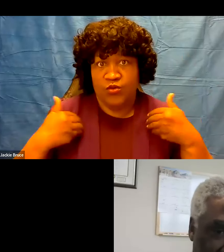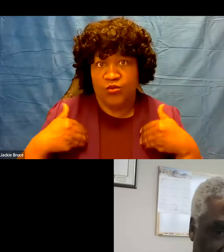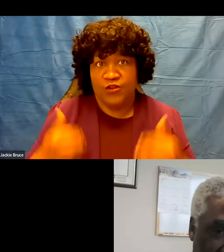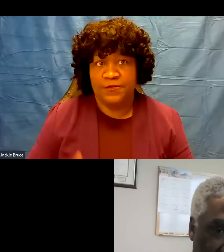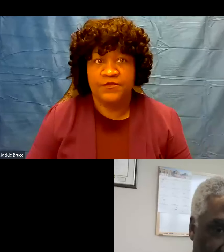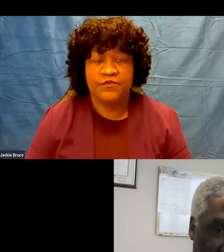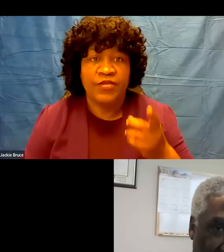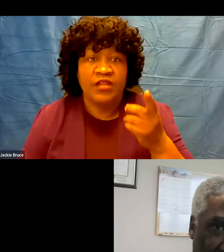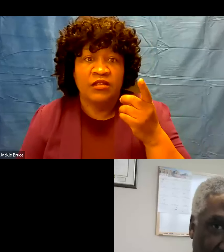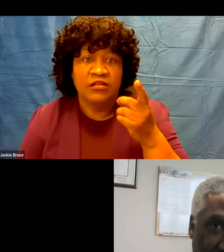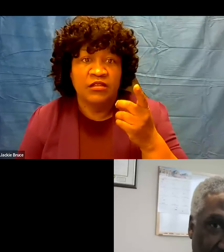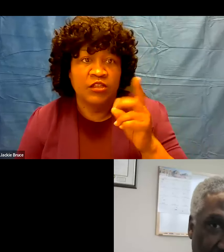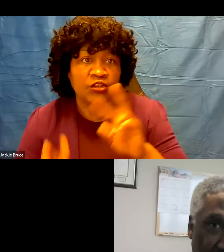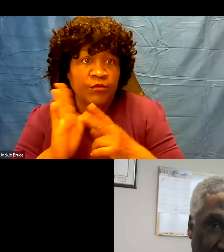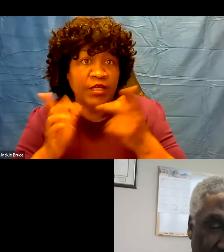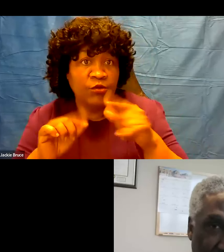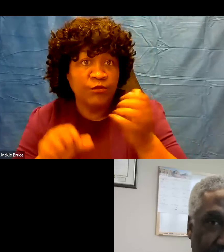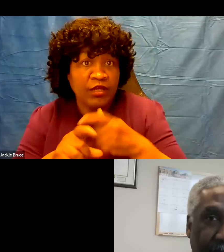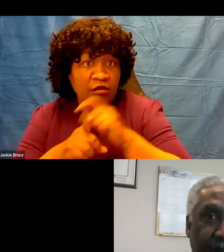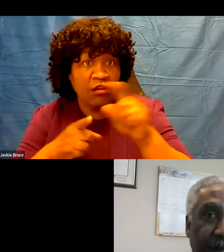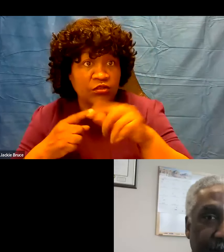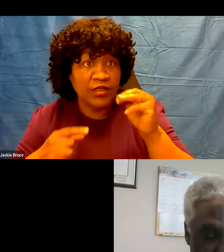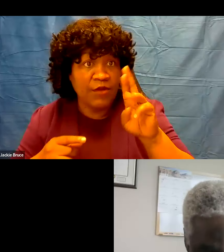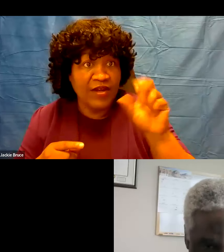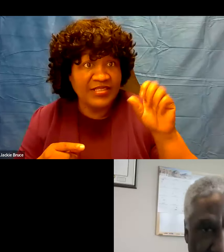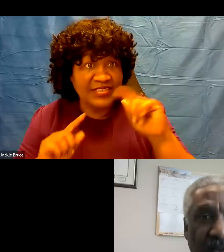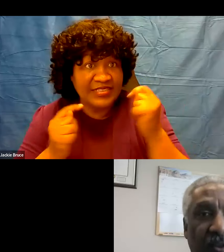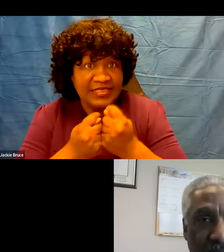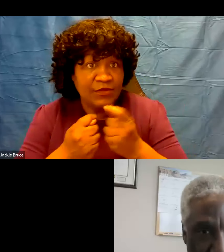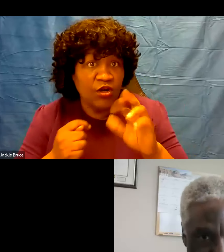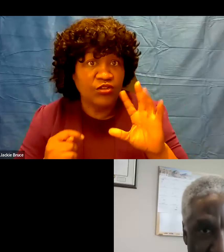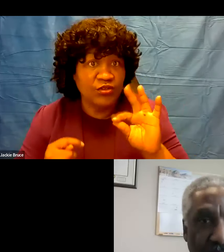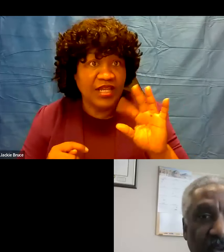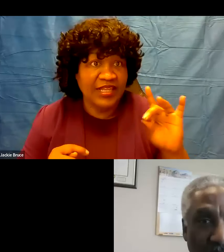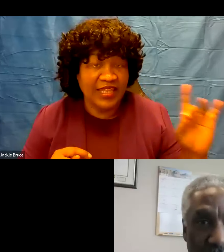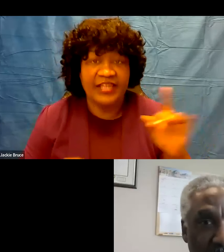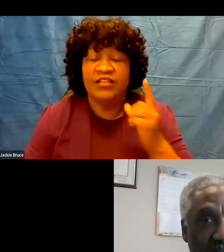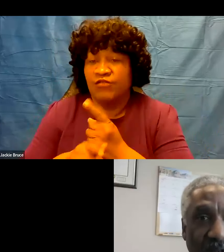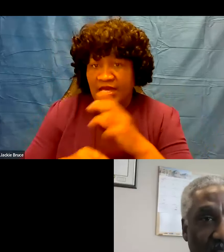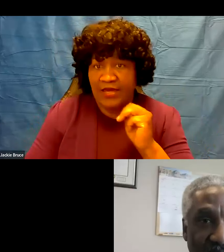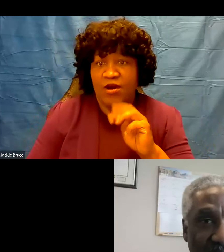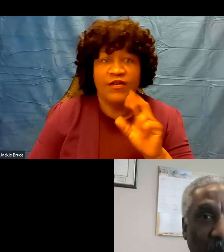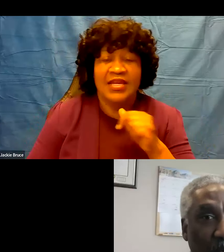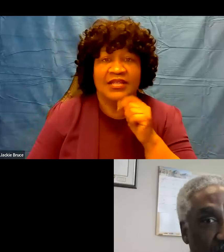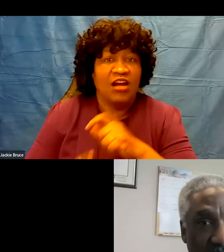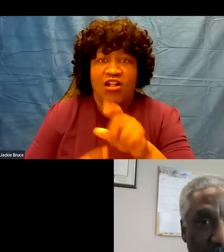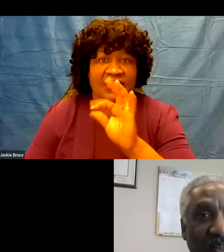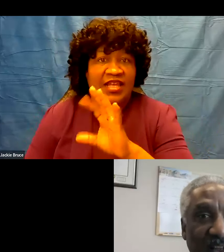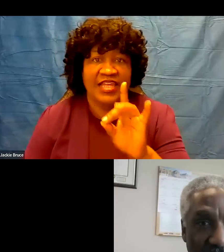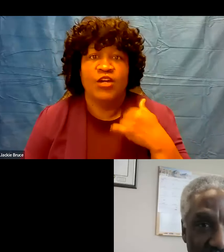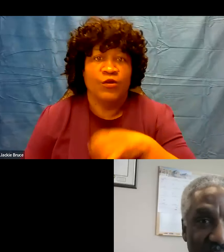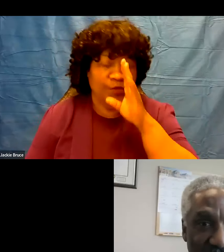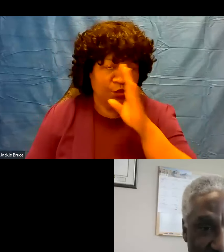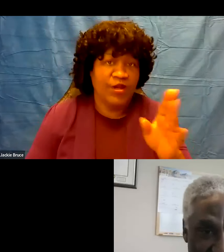Dr. Stone, to clarify, do you mean if you're making that call to an MRSS team or to a 988 line? Okay. Correct. Because we wouldn't be calling 988. We would be